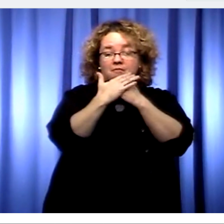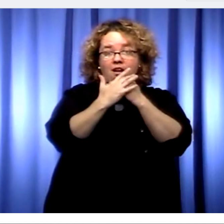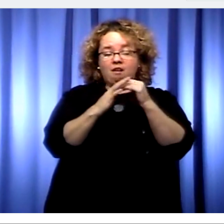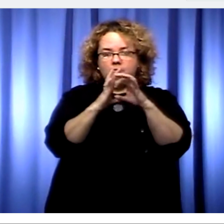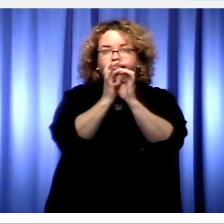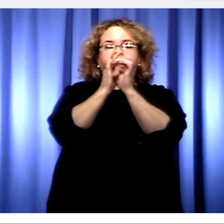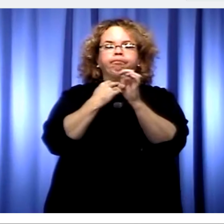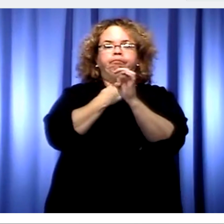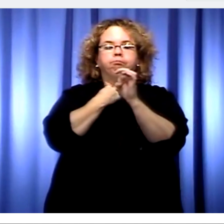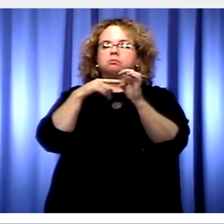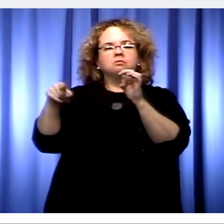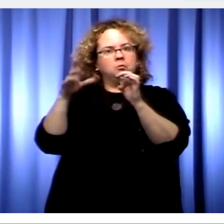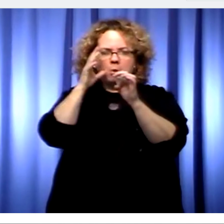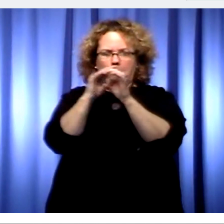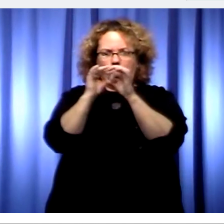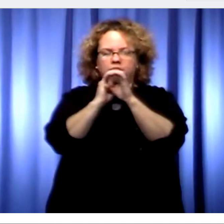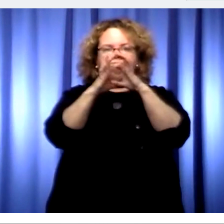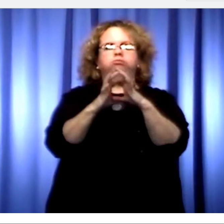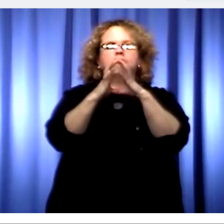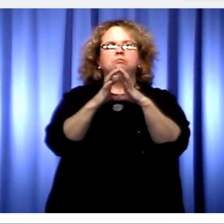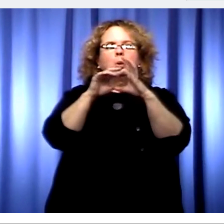really important.